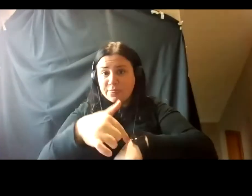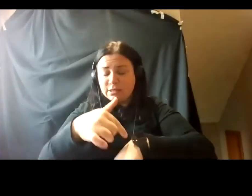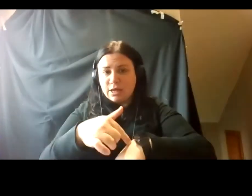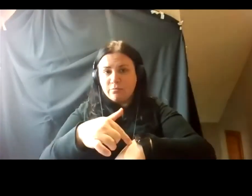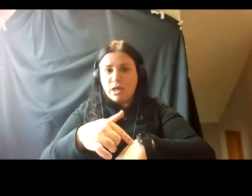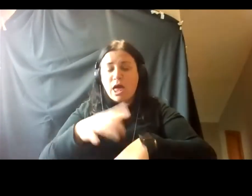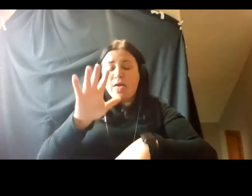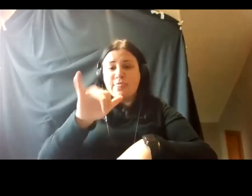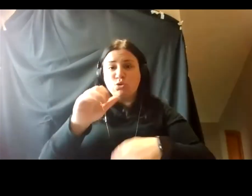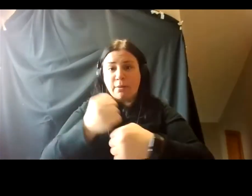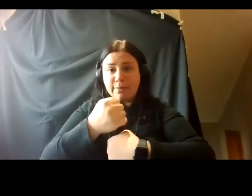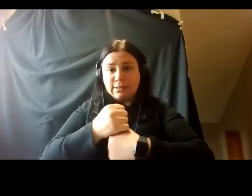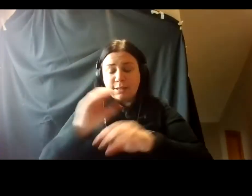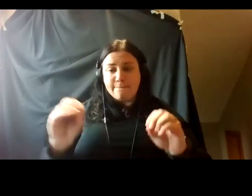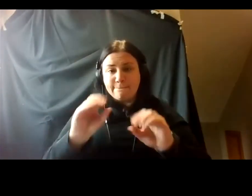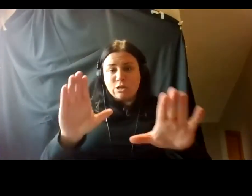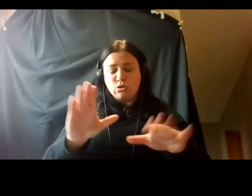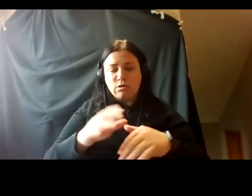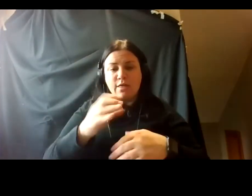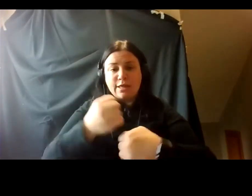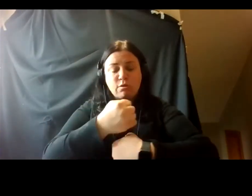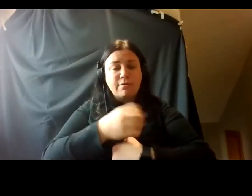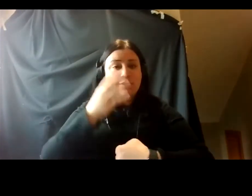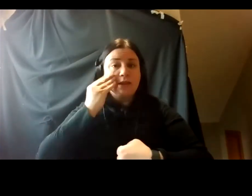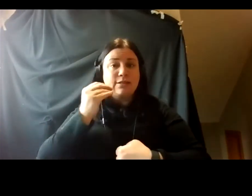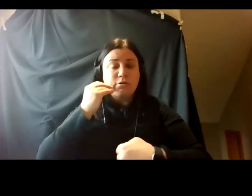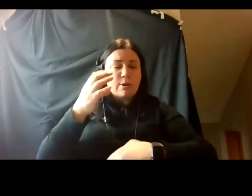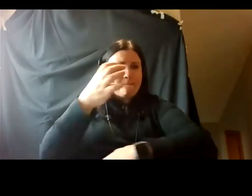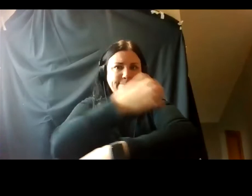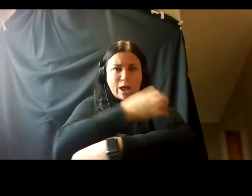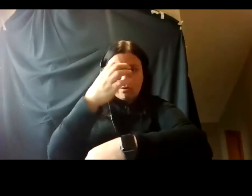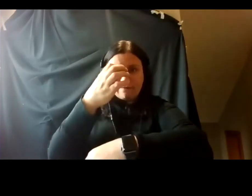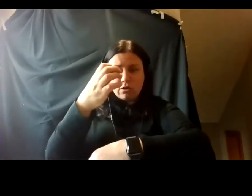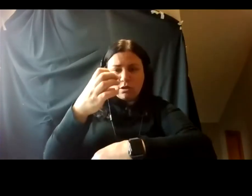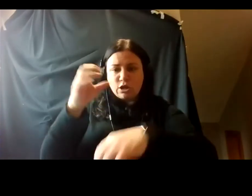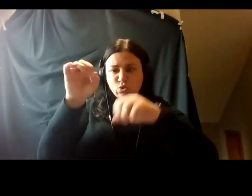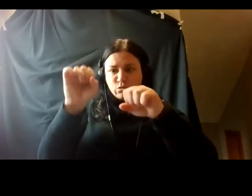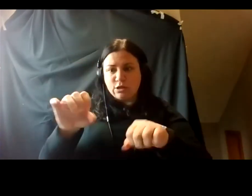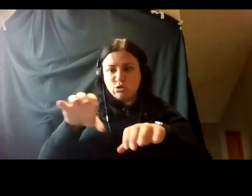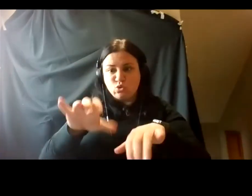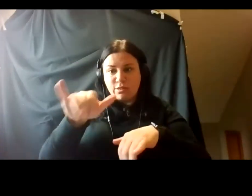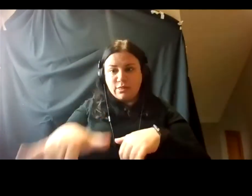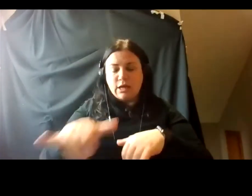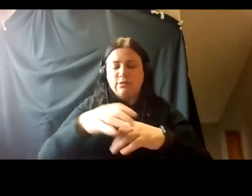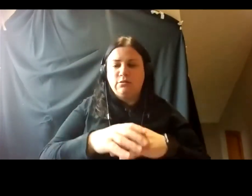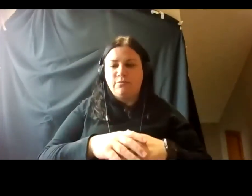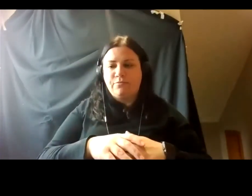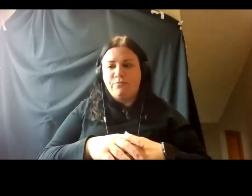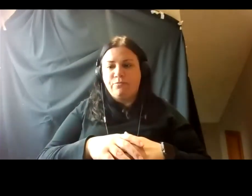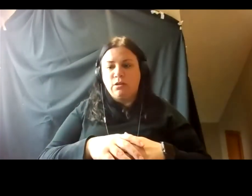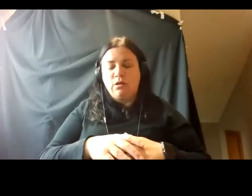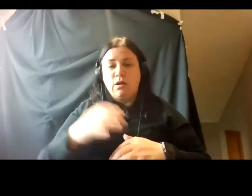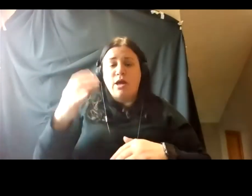magical. And that's what makes that experience so much more powerful when you're able to do that. And it's great if they just handed it to